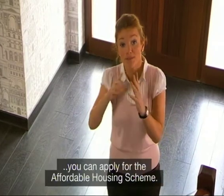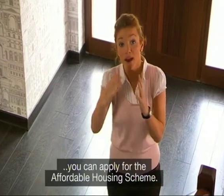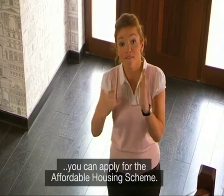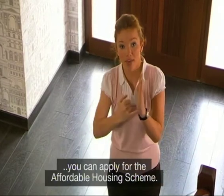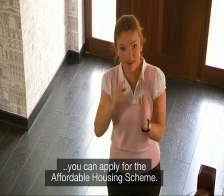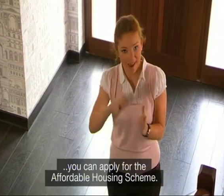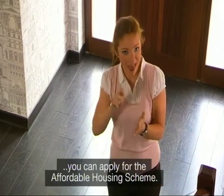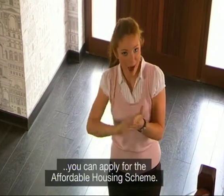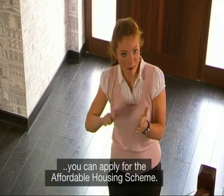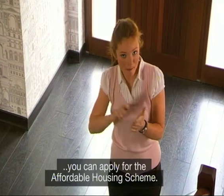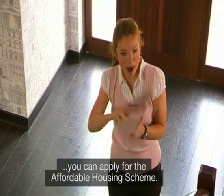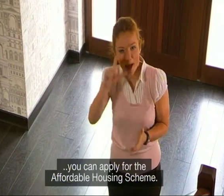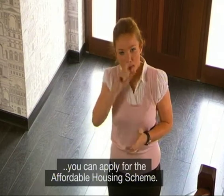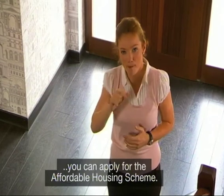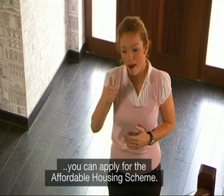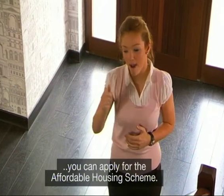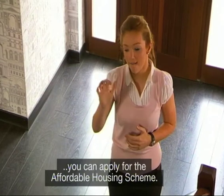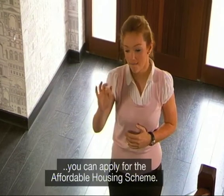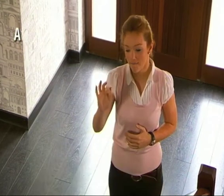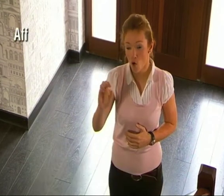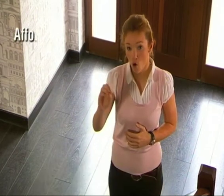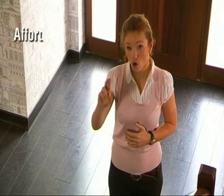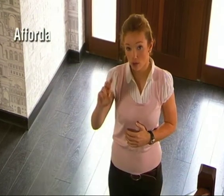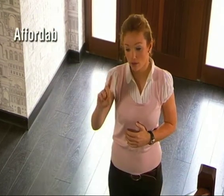£75,000, you can apply for the Affordable Housing Scheme.